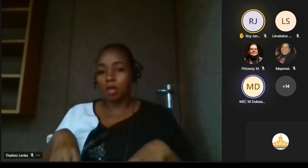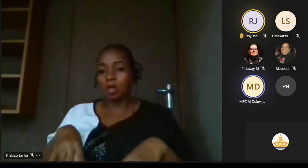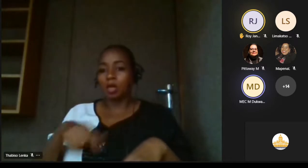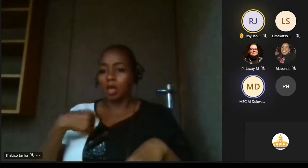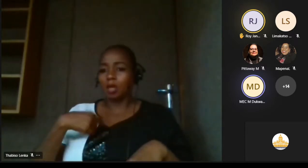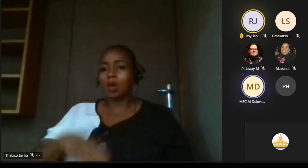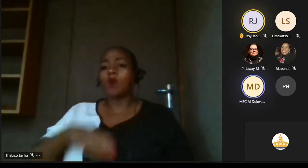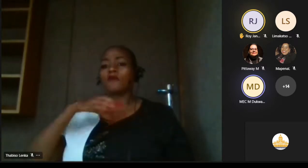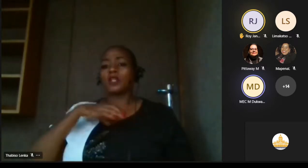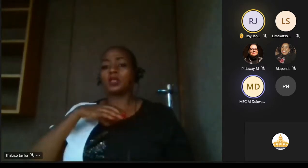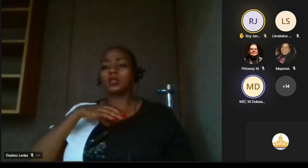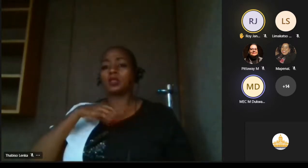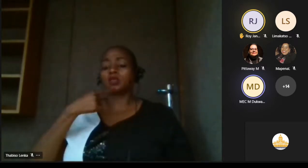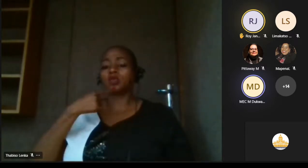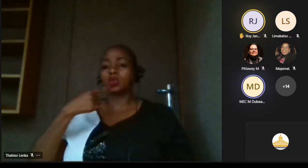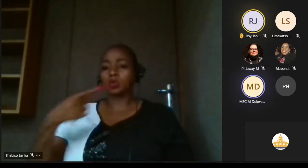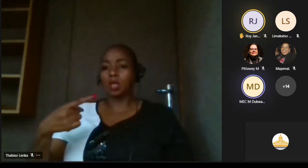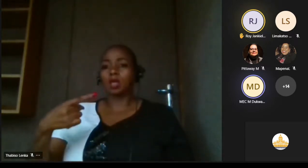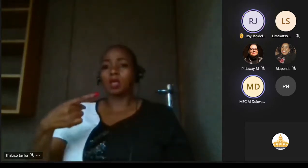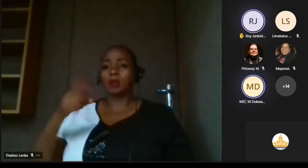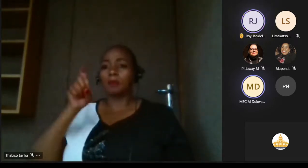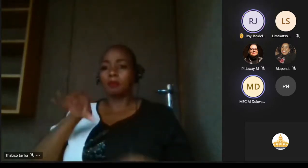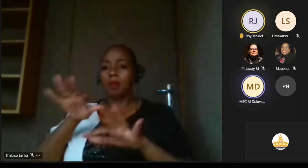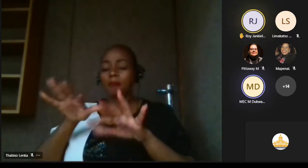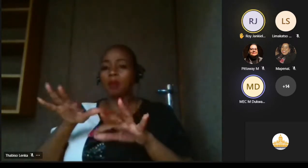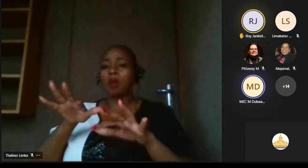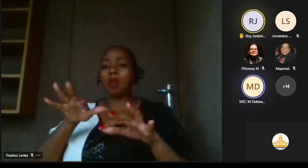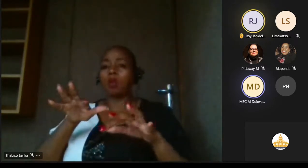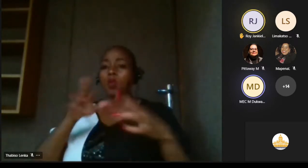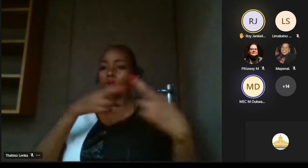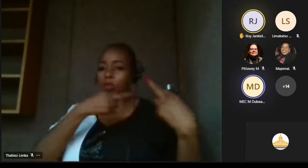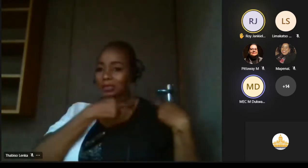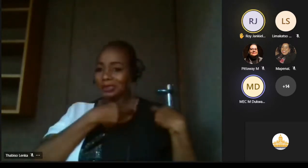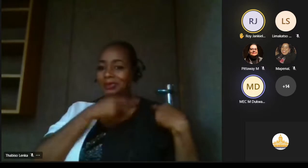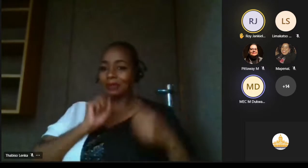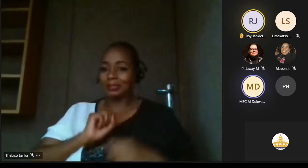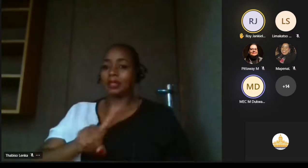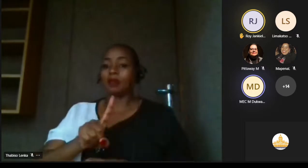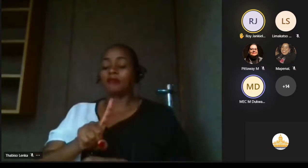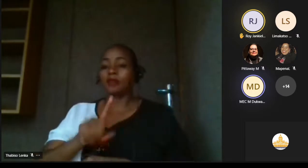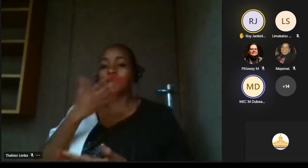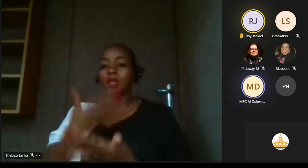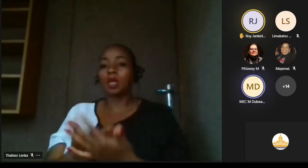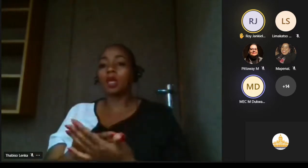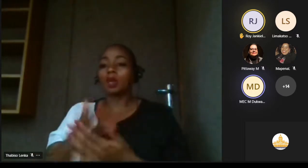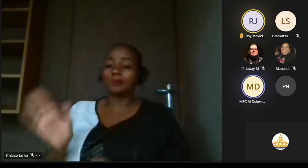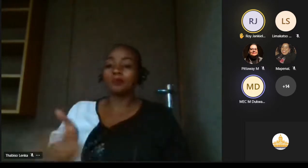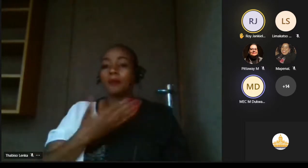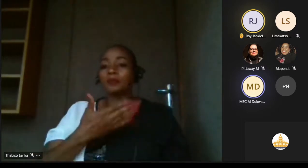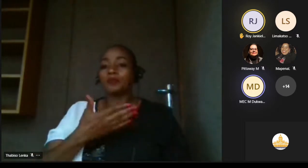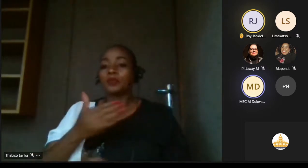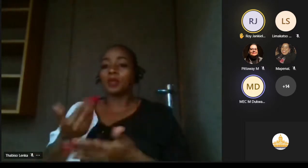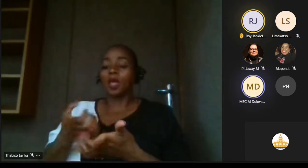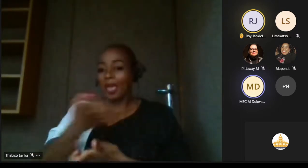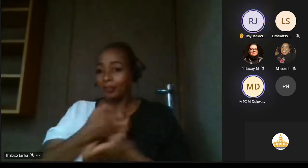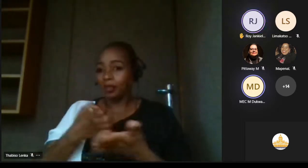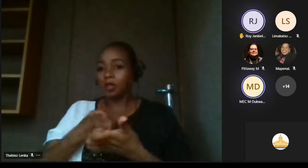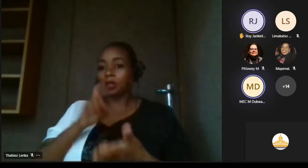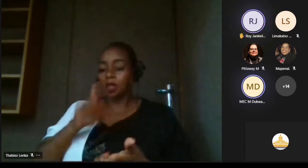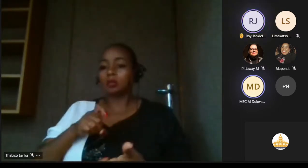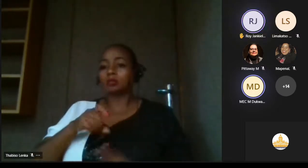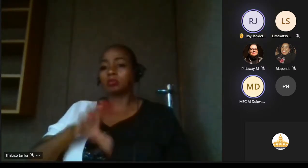to hold public and private officials to account, and which leaders hold themselves to high ethical standards and act with